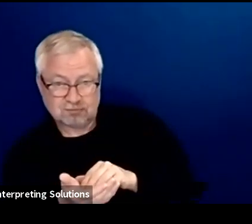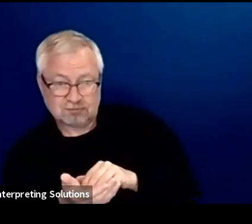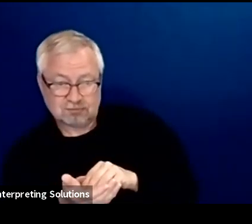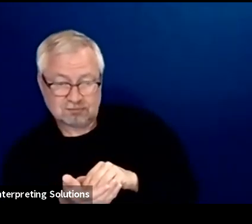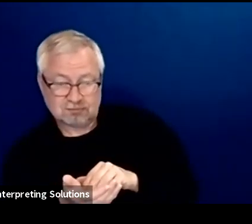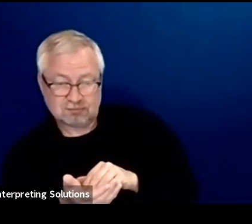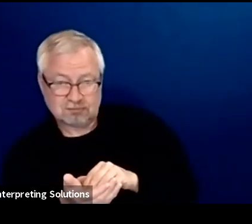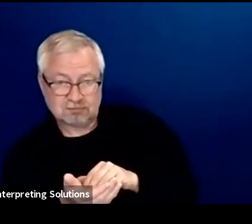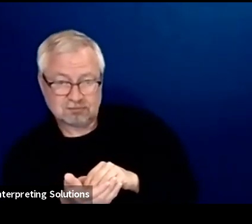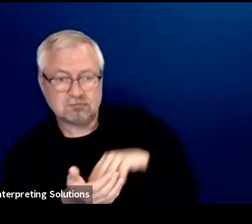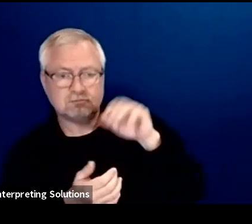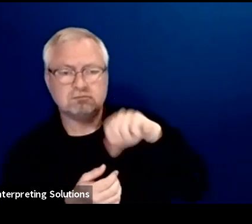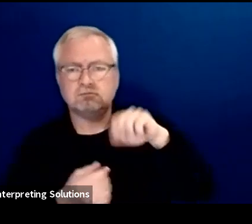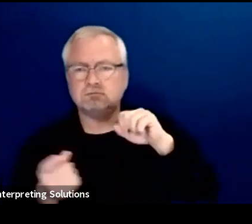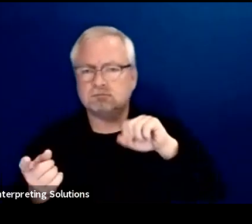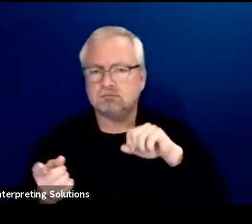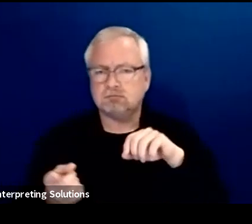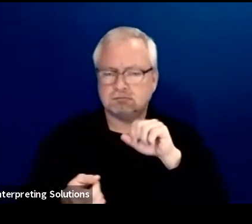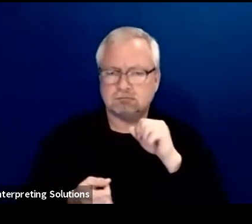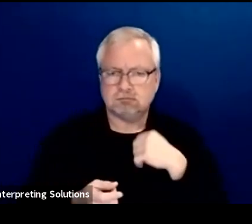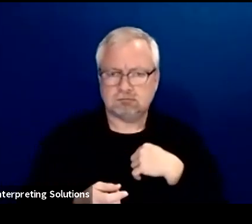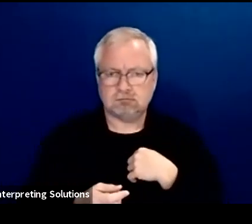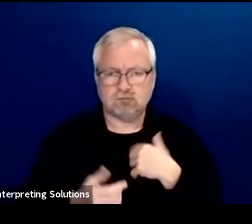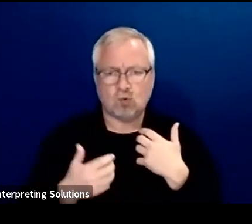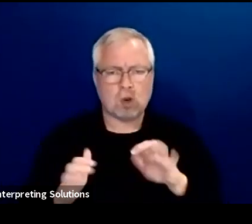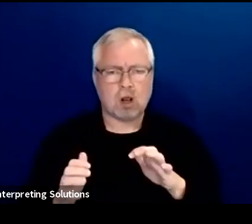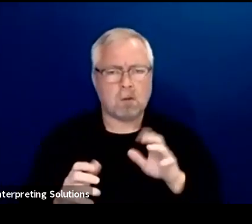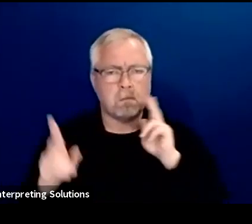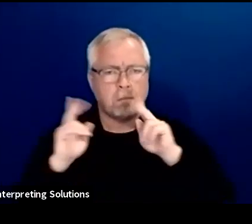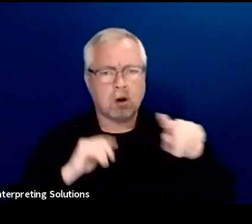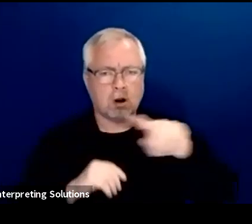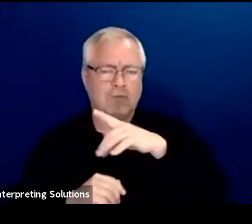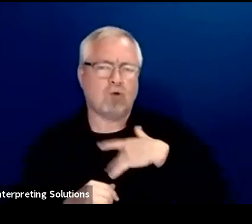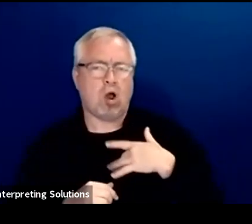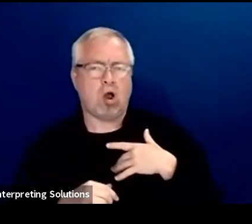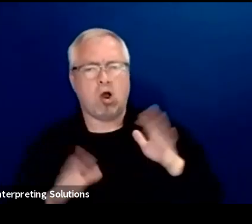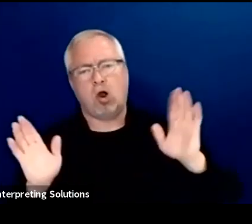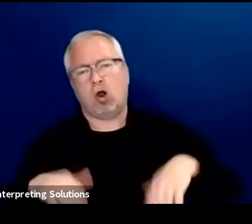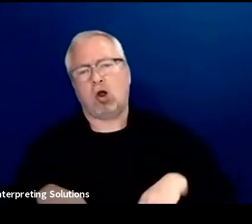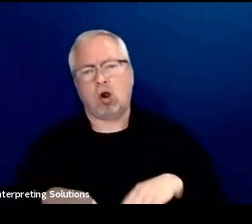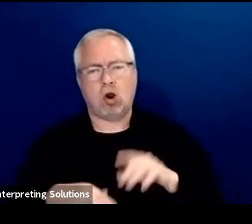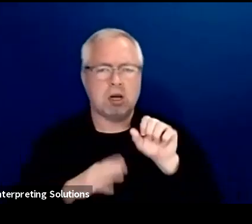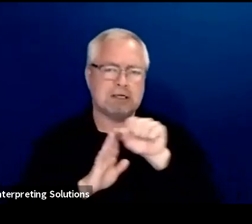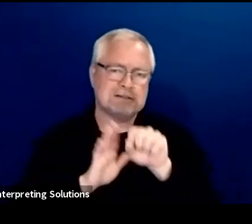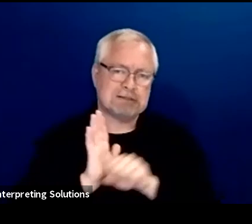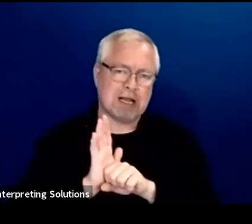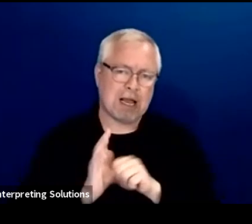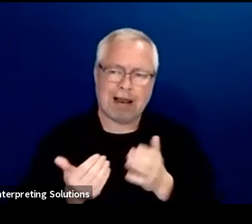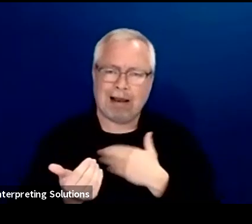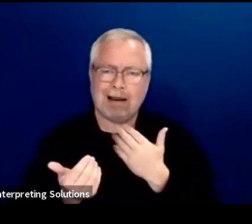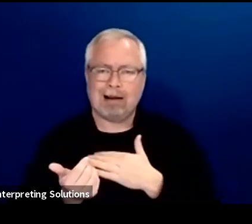don't want people to get complacent about that. And there's also, I'm sure Jan would be the first to tell you, Commissioner Malcolm would be the first to tell